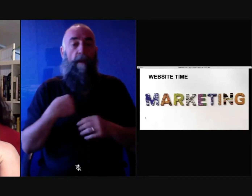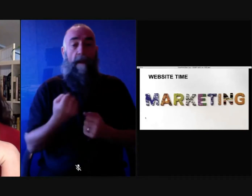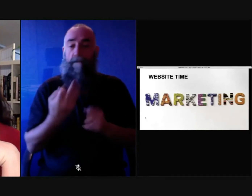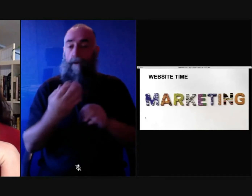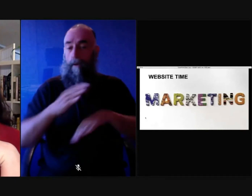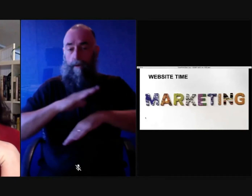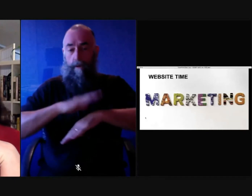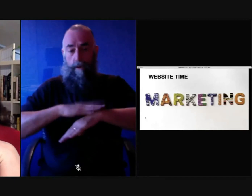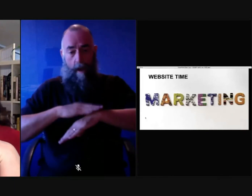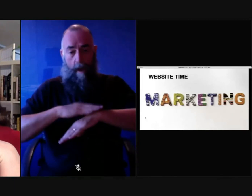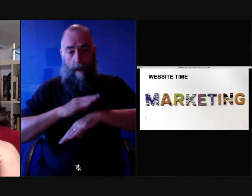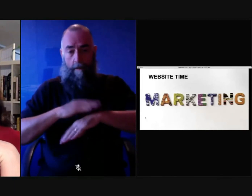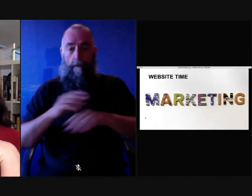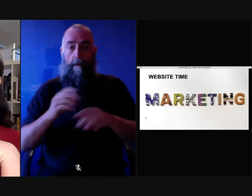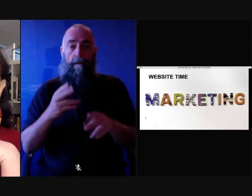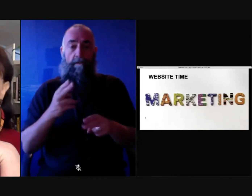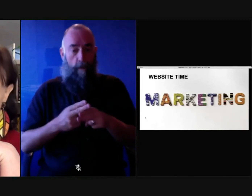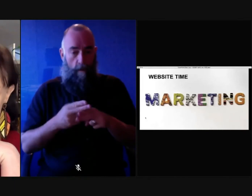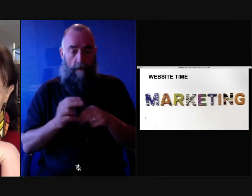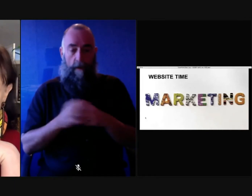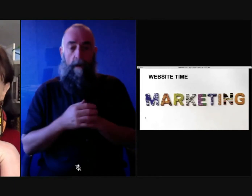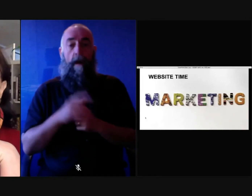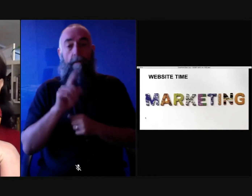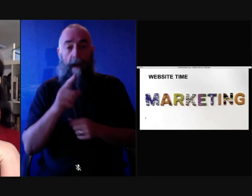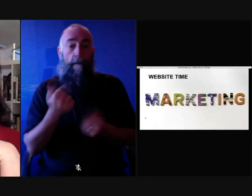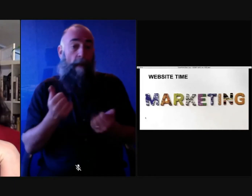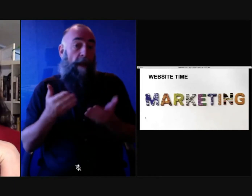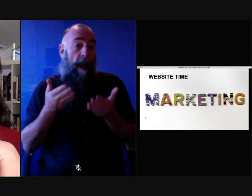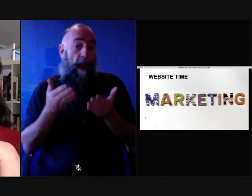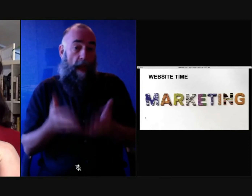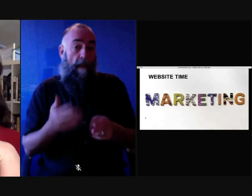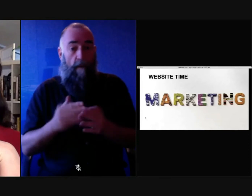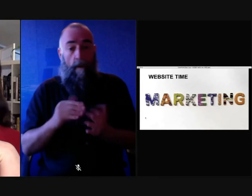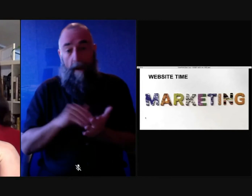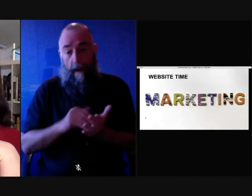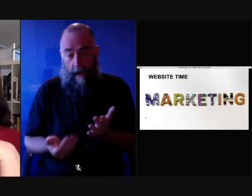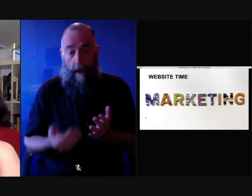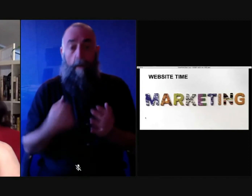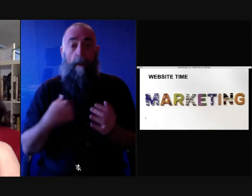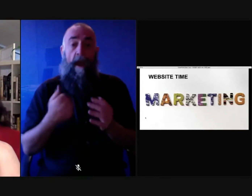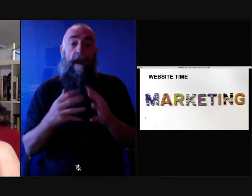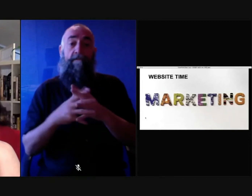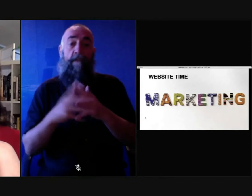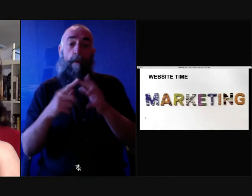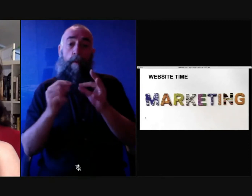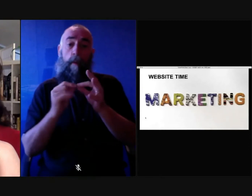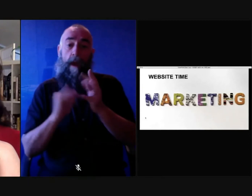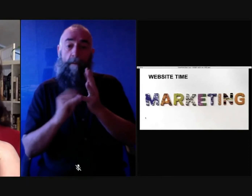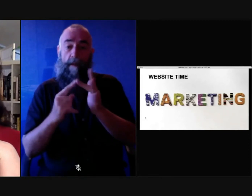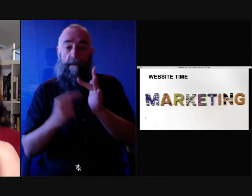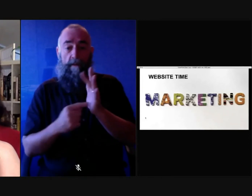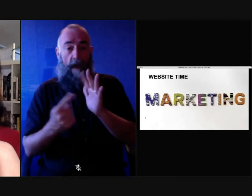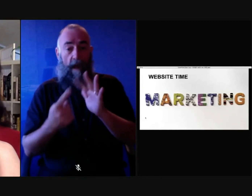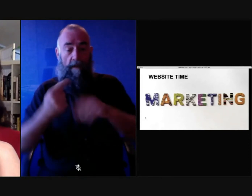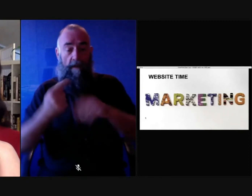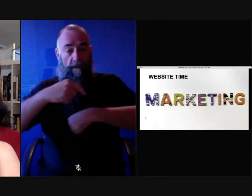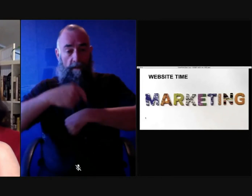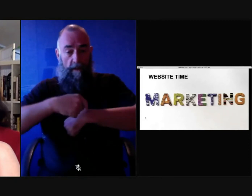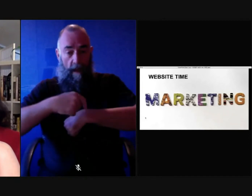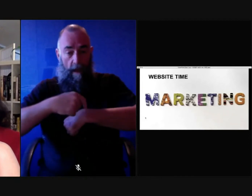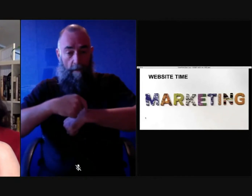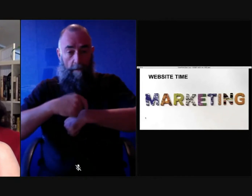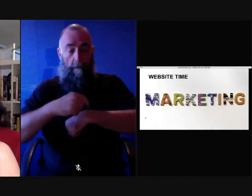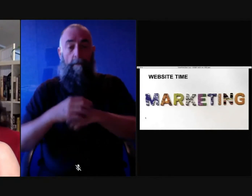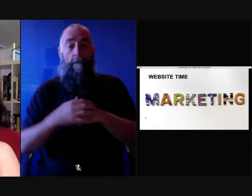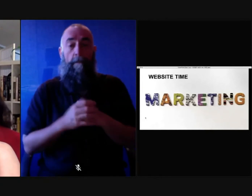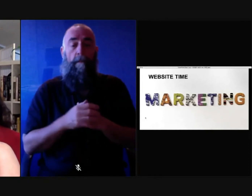Well, hopefully you might have a bit of time for them now. Website time. Is your website as